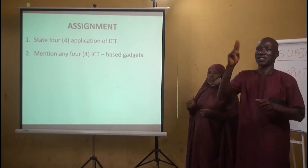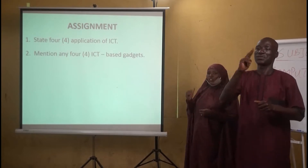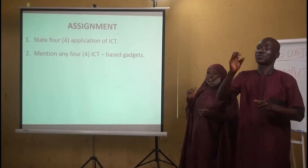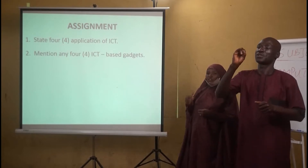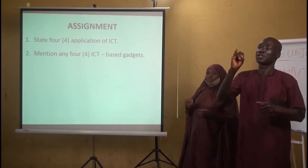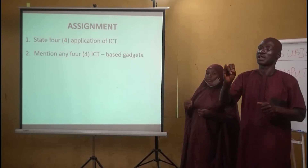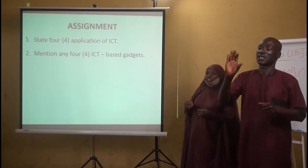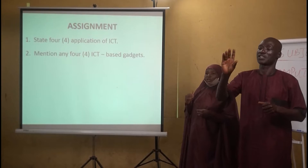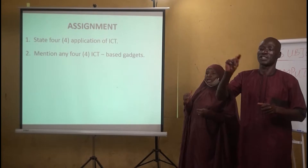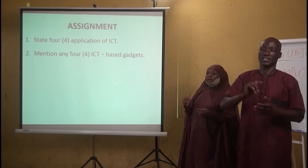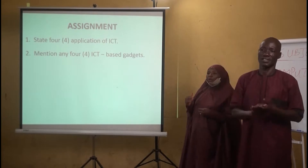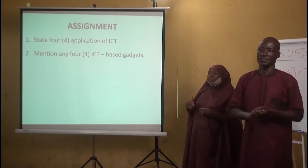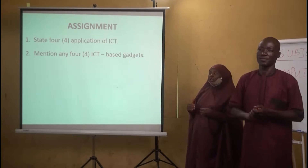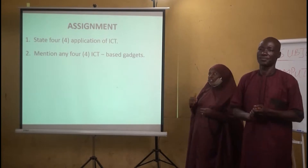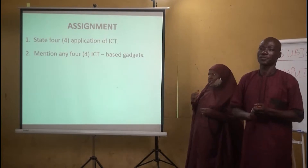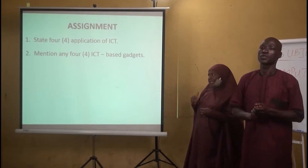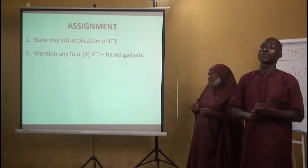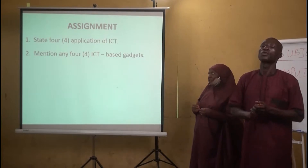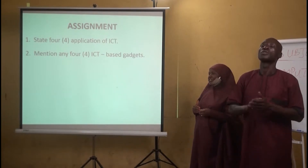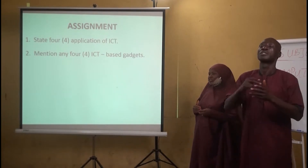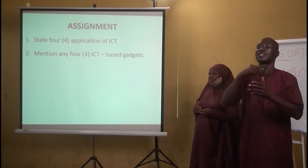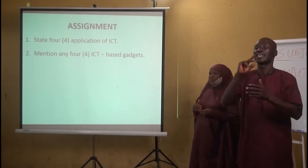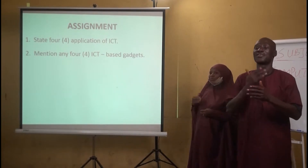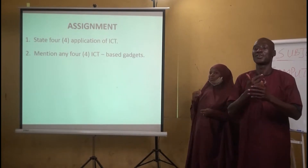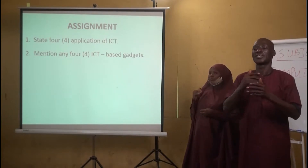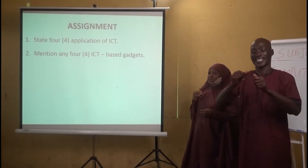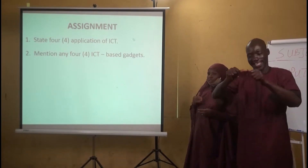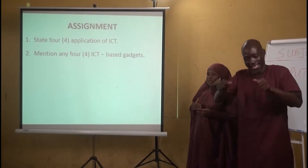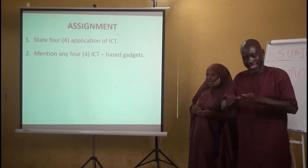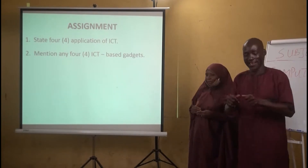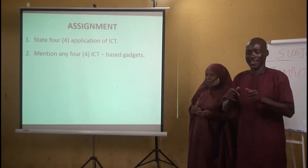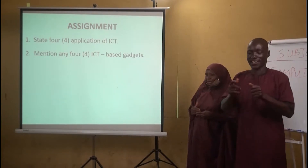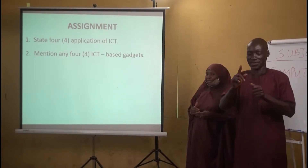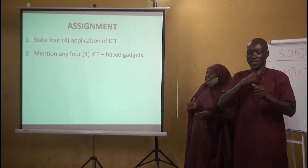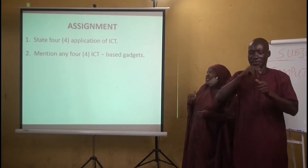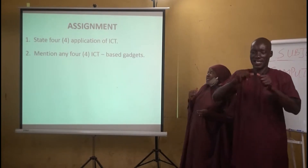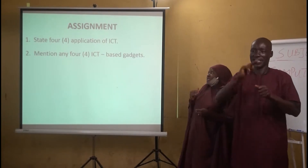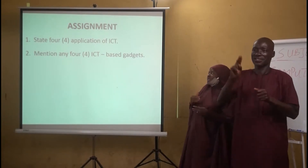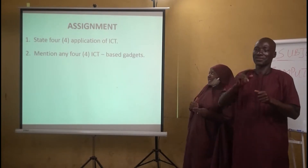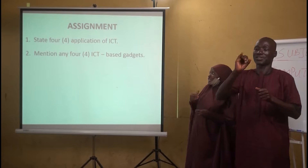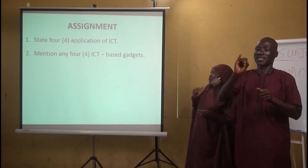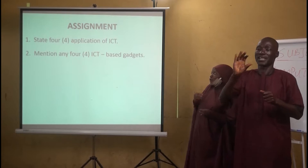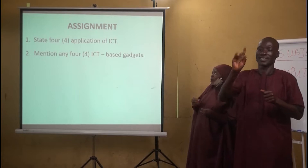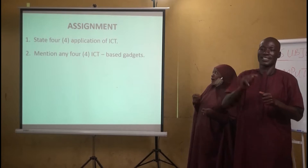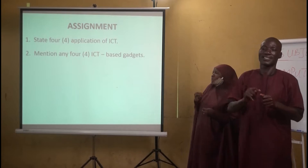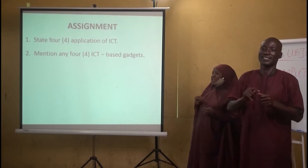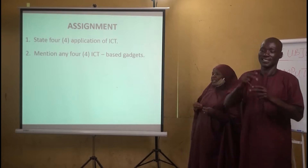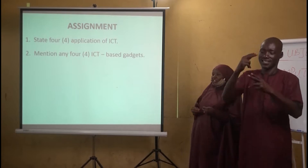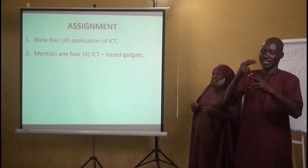is information and communication technology. I repeat, state 4 application